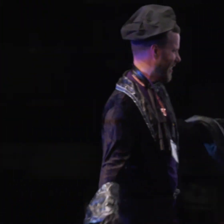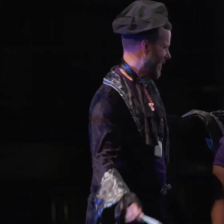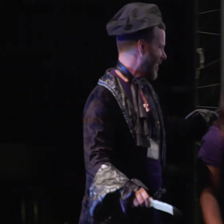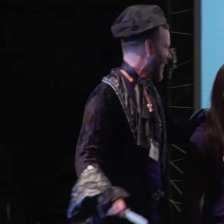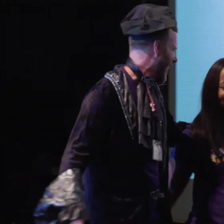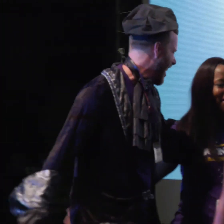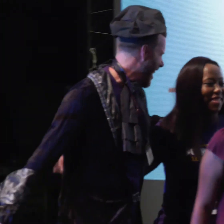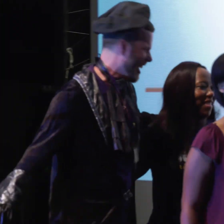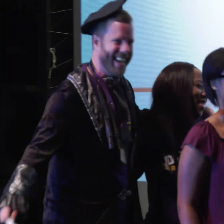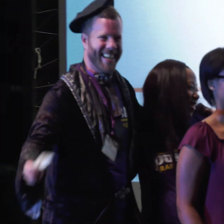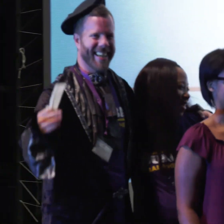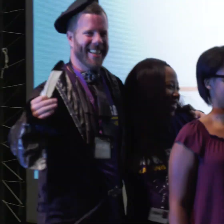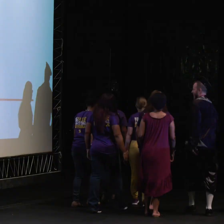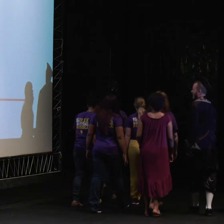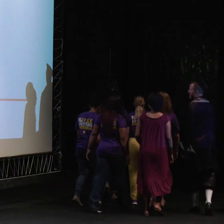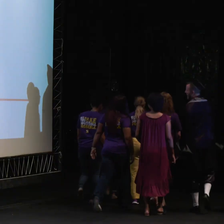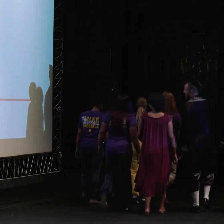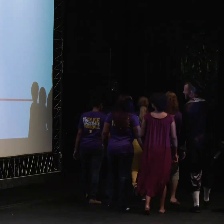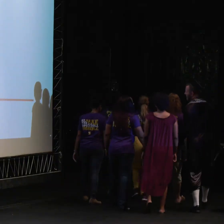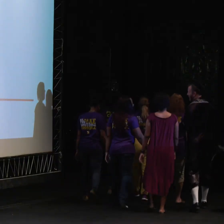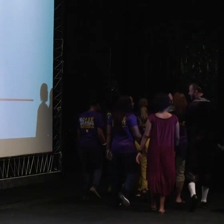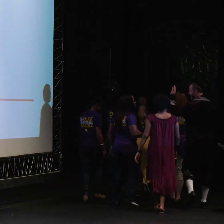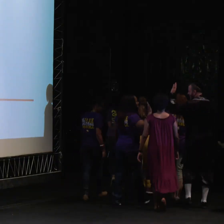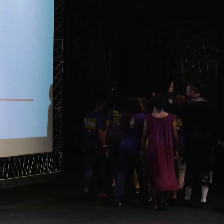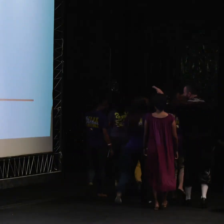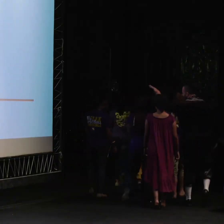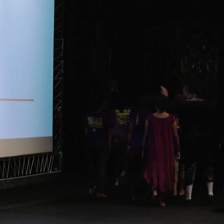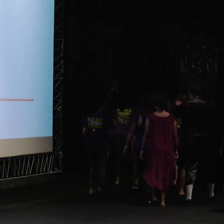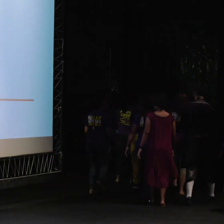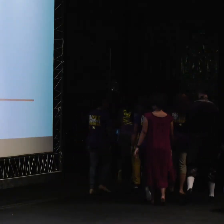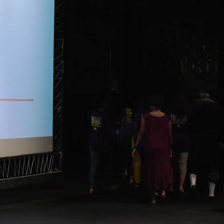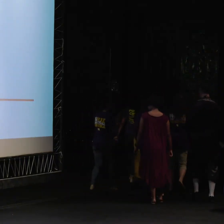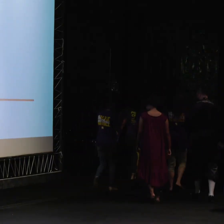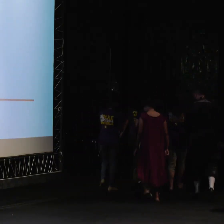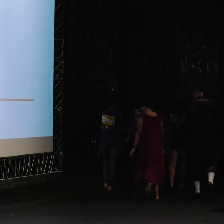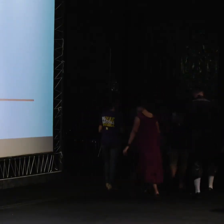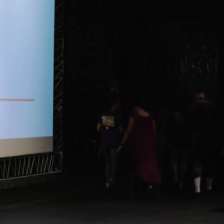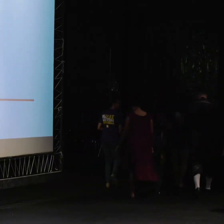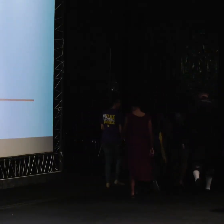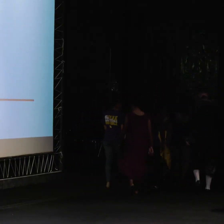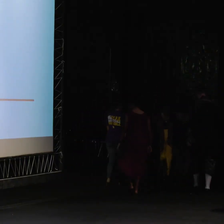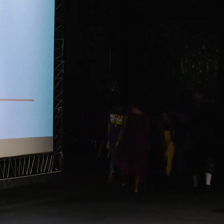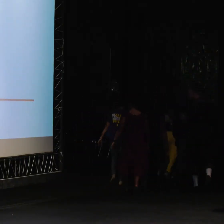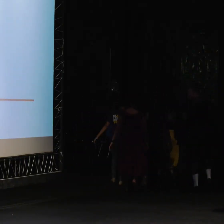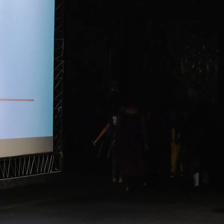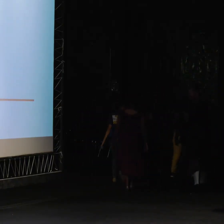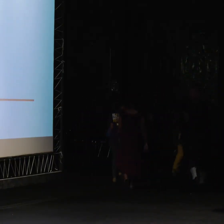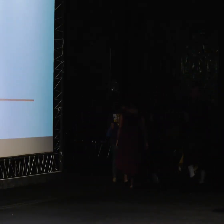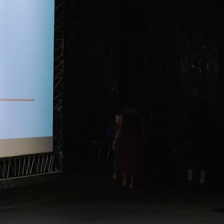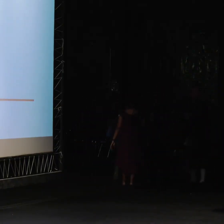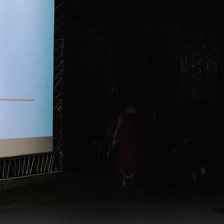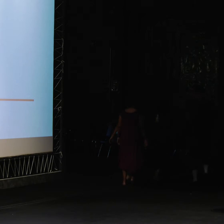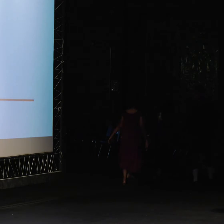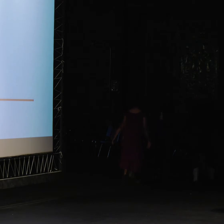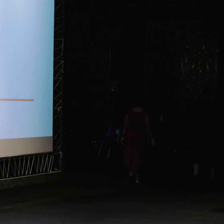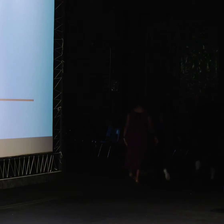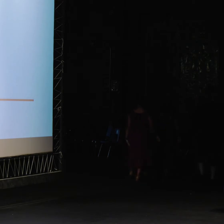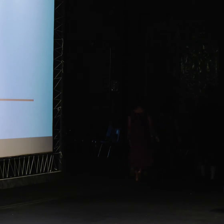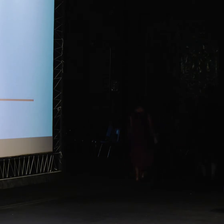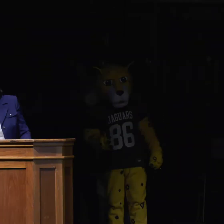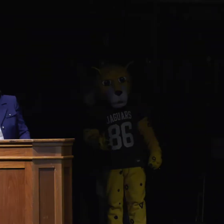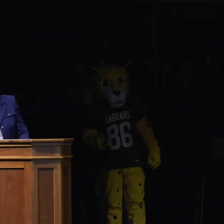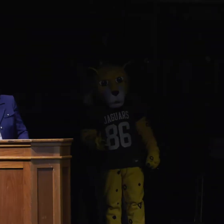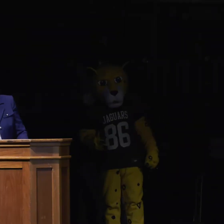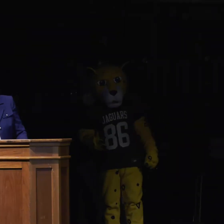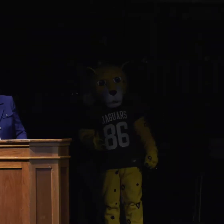Talk about a welcoming. All right, y'all know my middle schools are just a tiny bit competitive, just a tiny bit. So